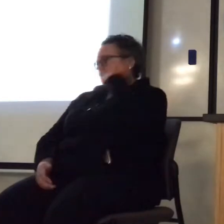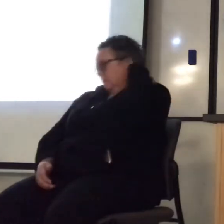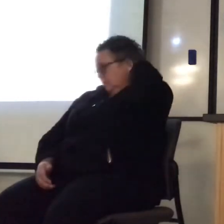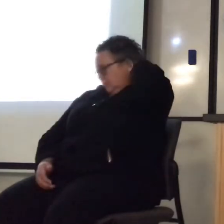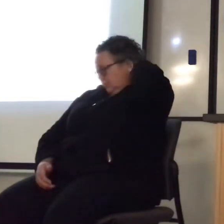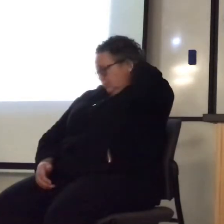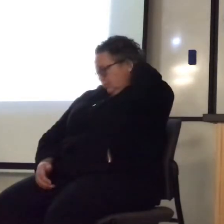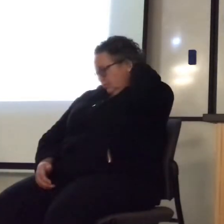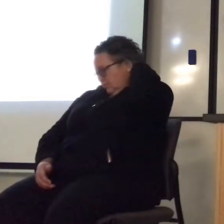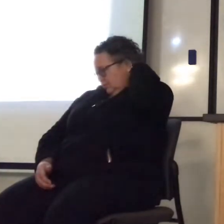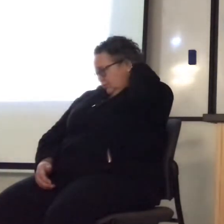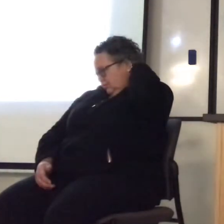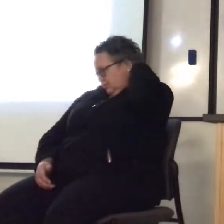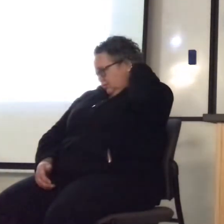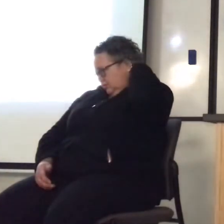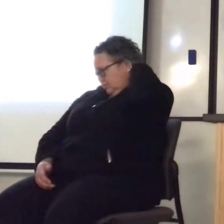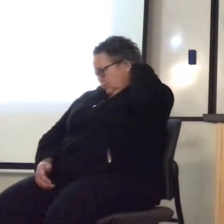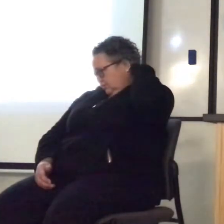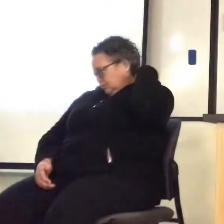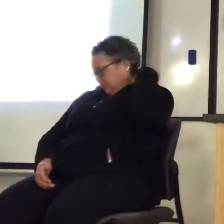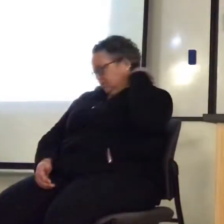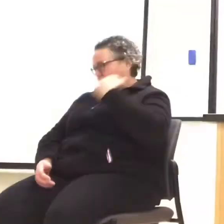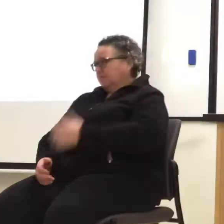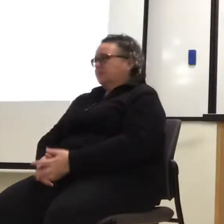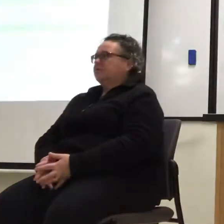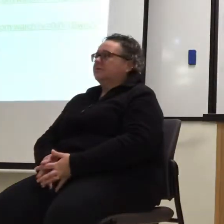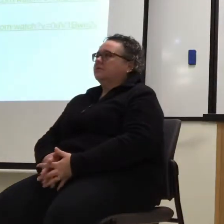Turn the lights back on.